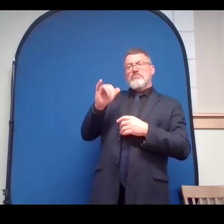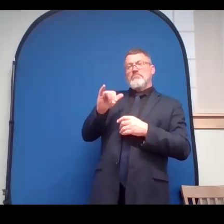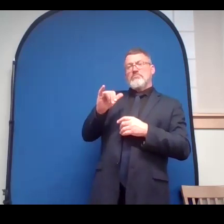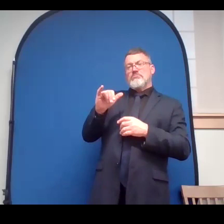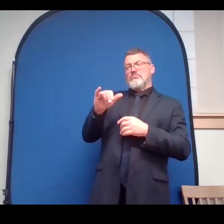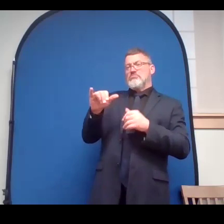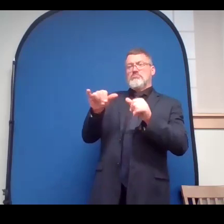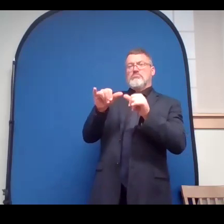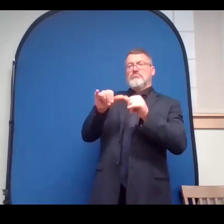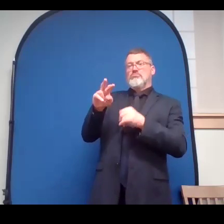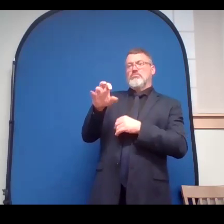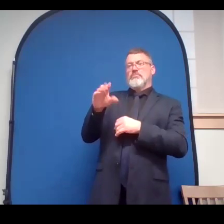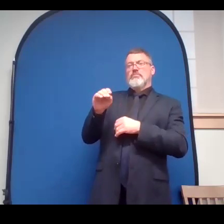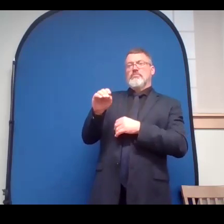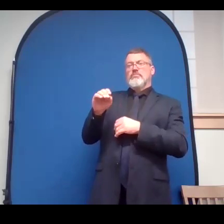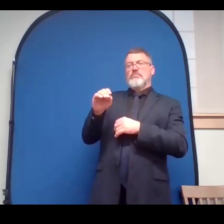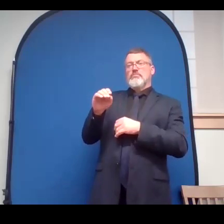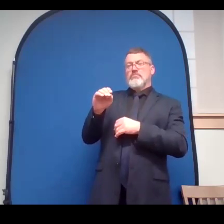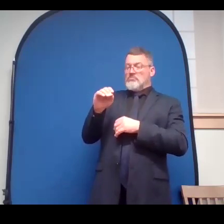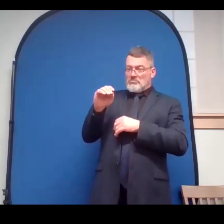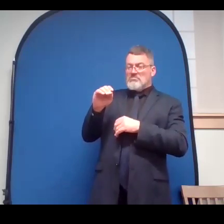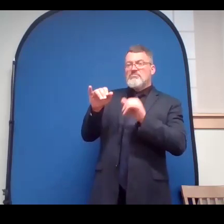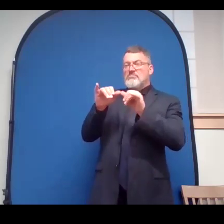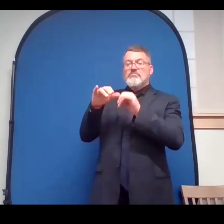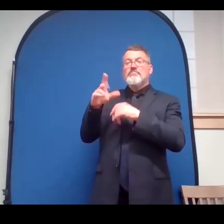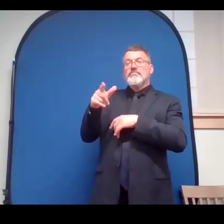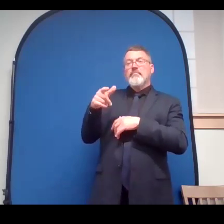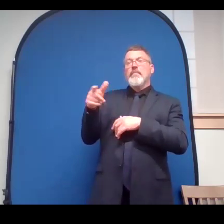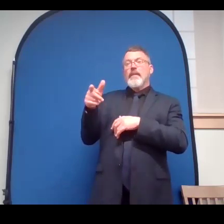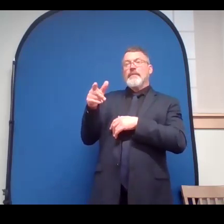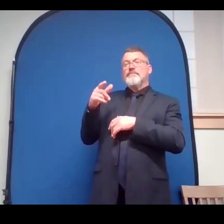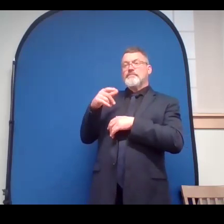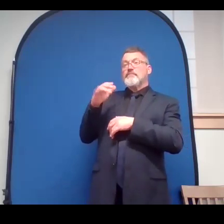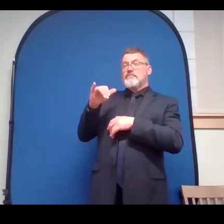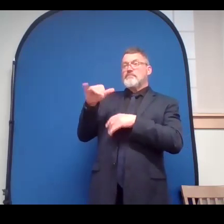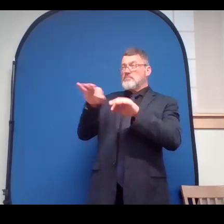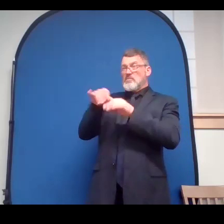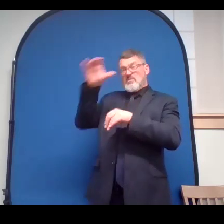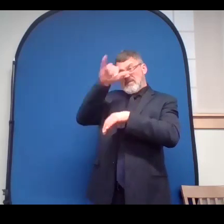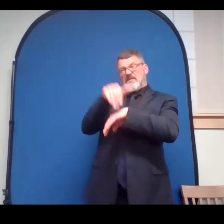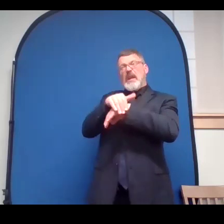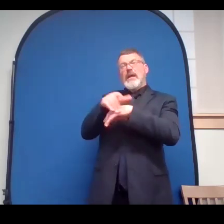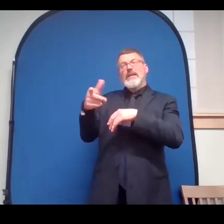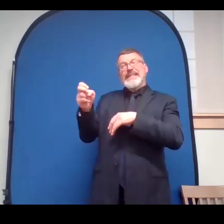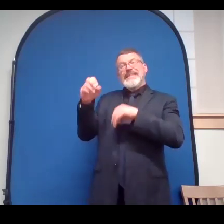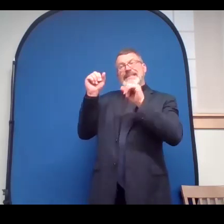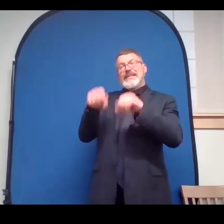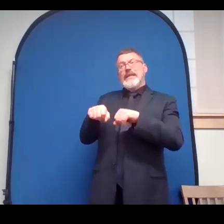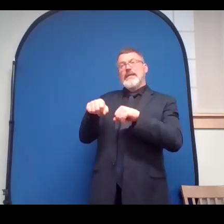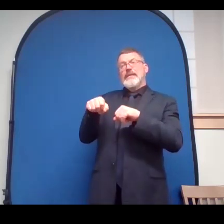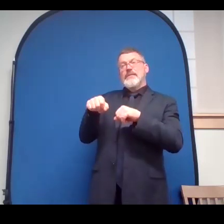night, I wanted to make sure they understood that he had this capability to pick them up and to see them when they could not see